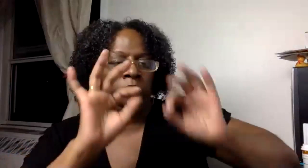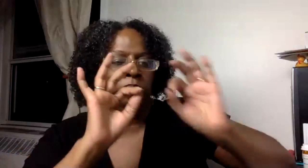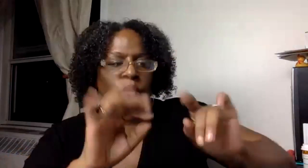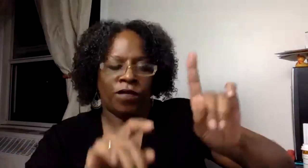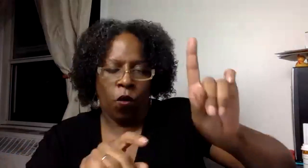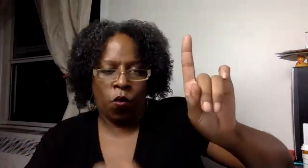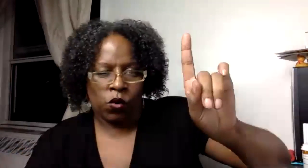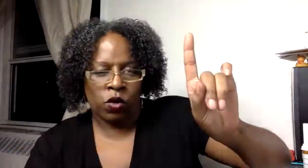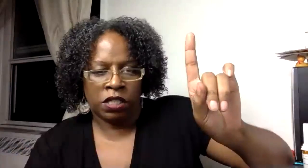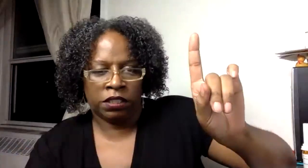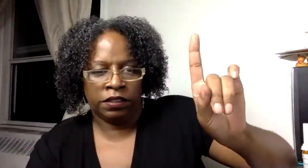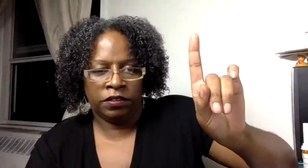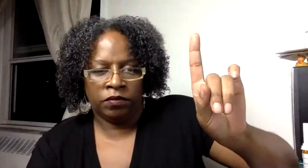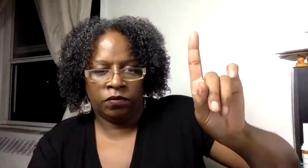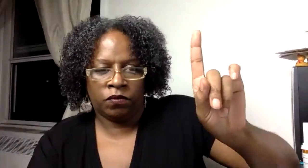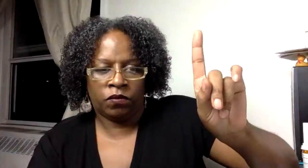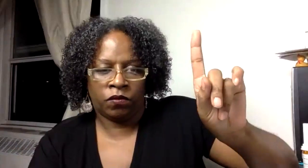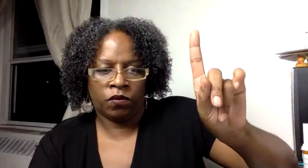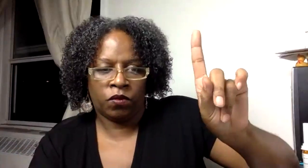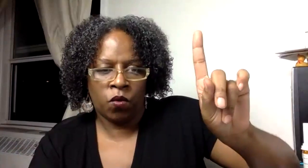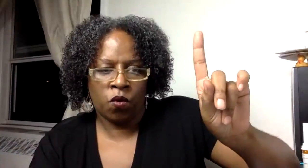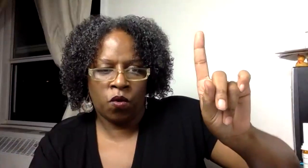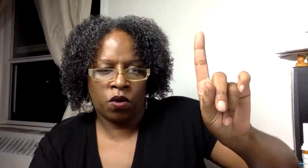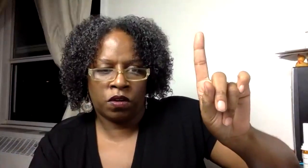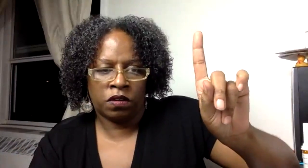All right, Benny's asking to speak, then we'll go back to me and then Davina.